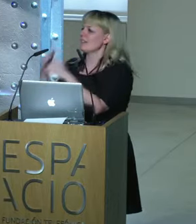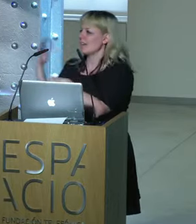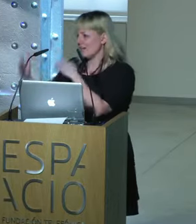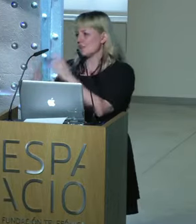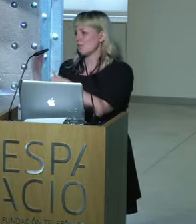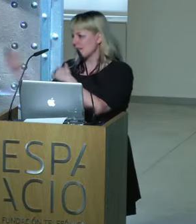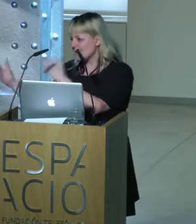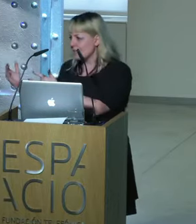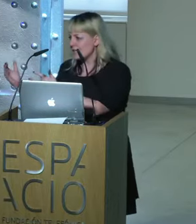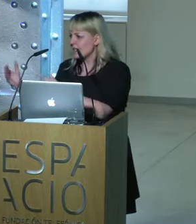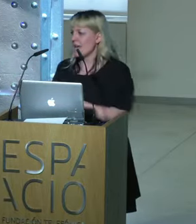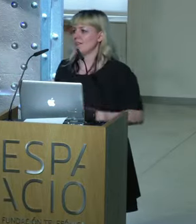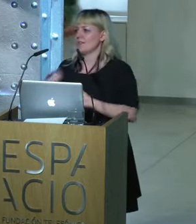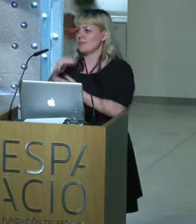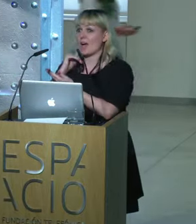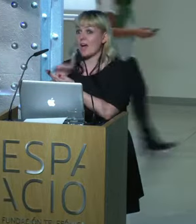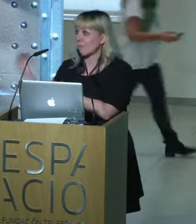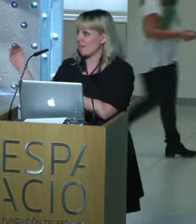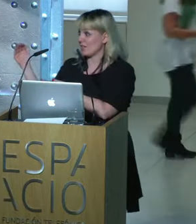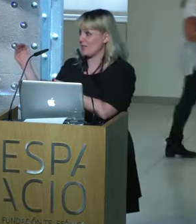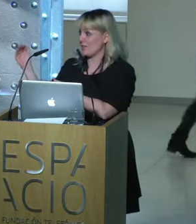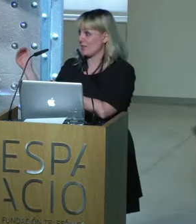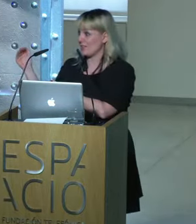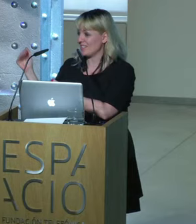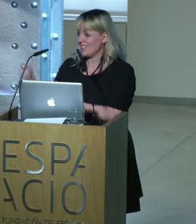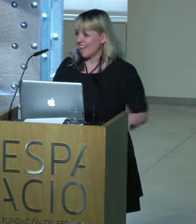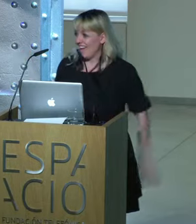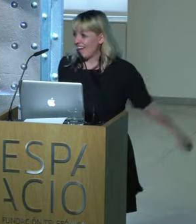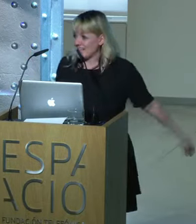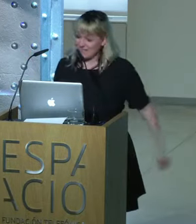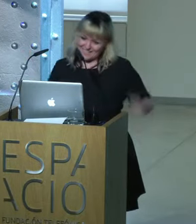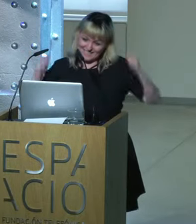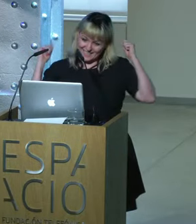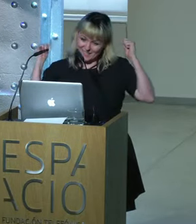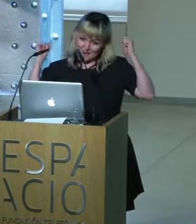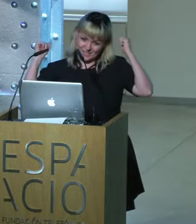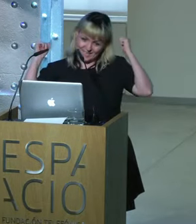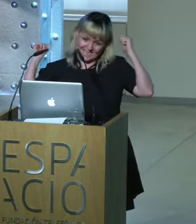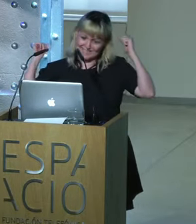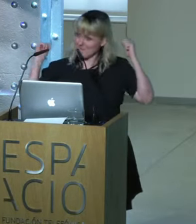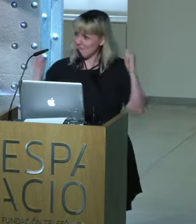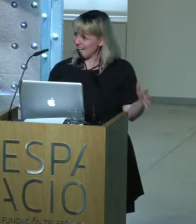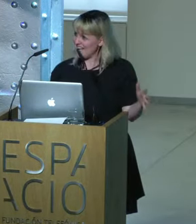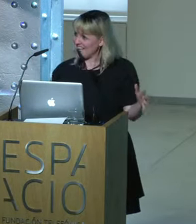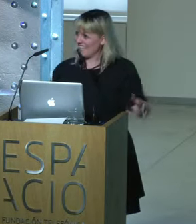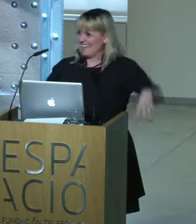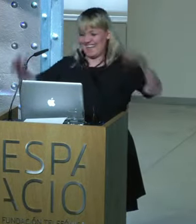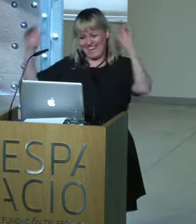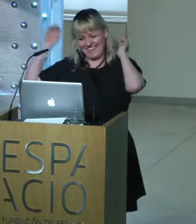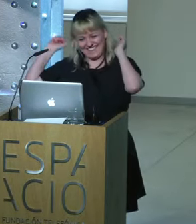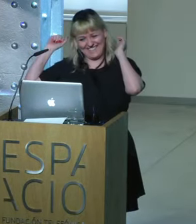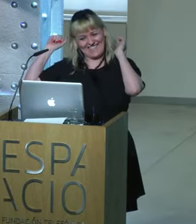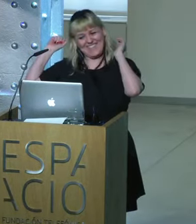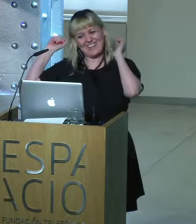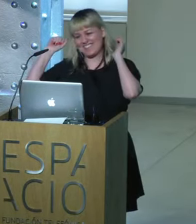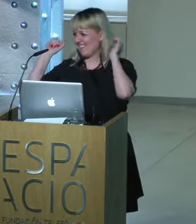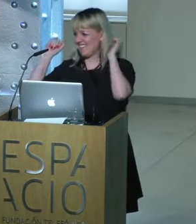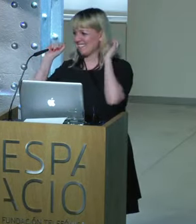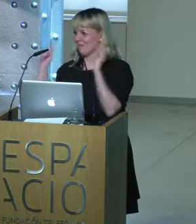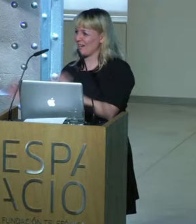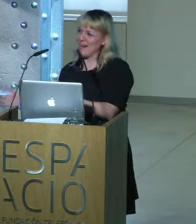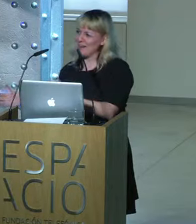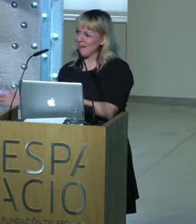experience and interactivity, and there's high production values, and the team actually has some money, and the team